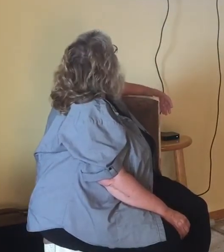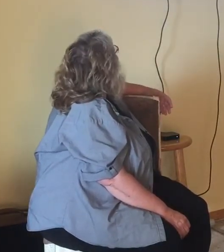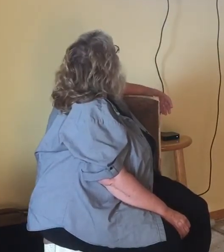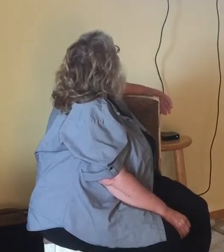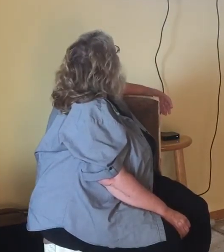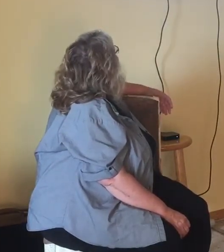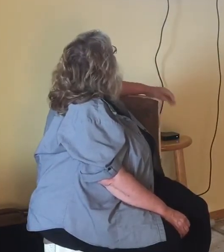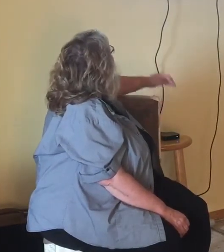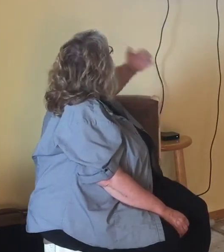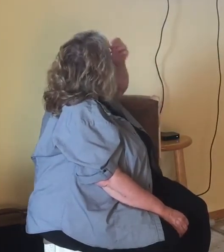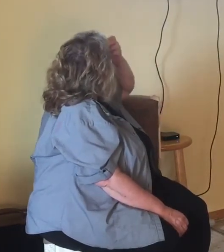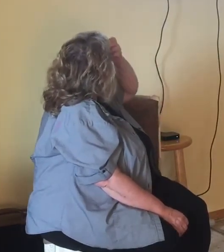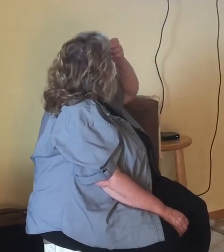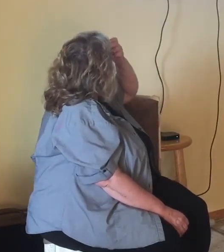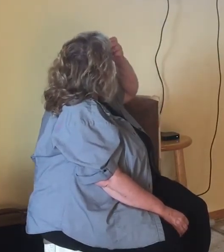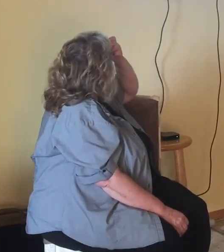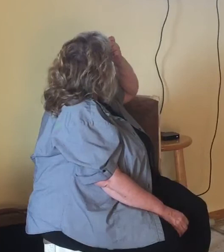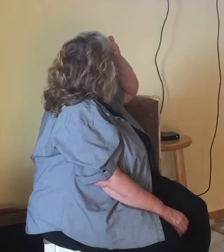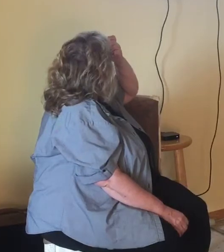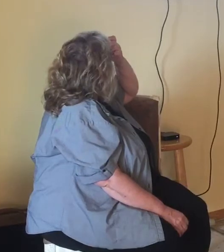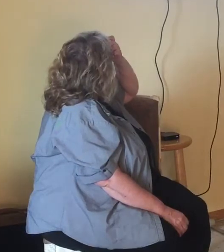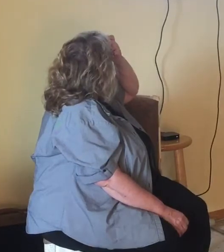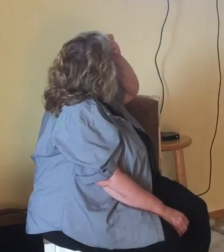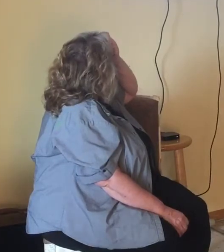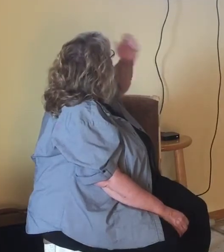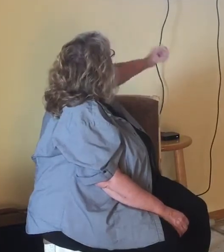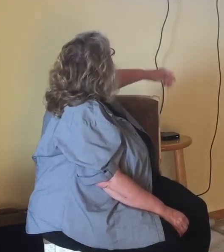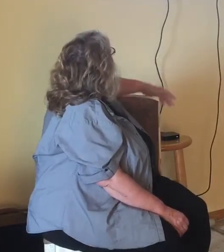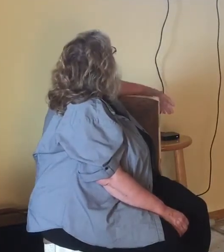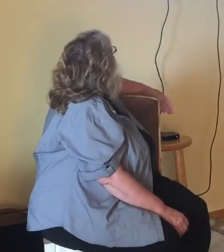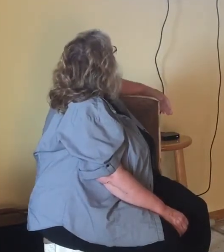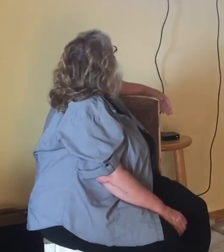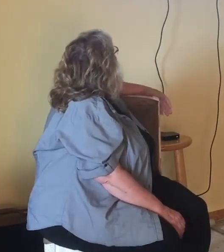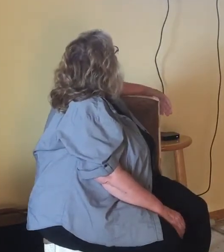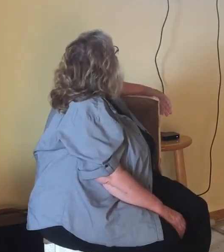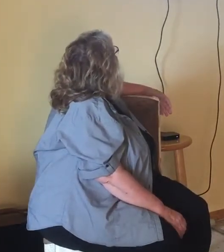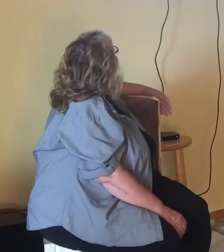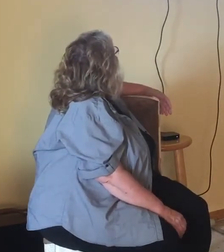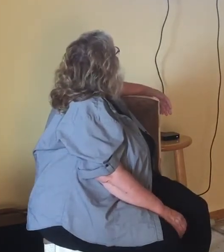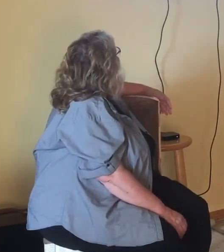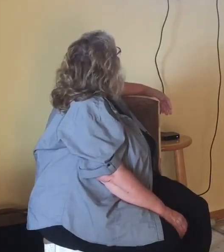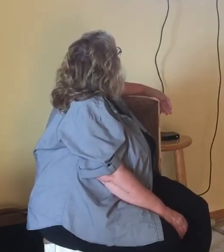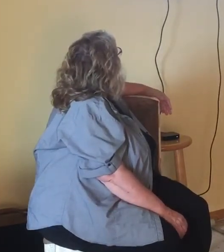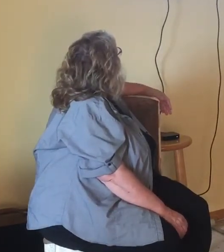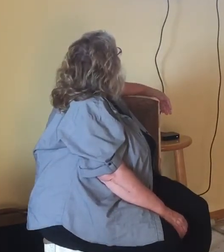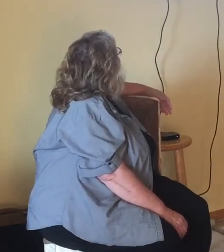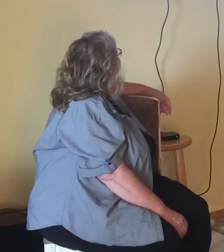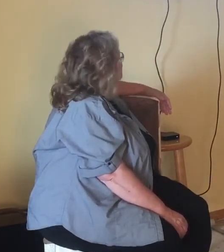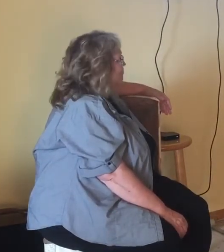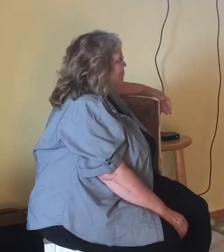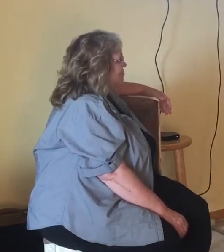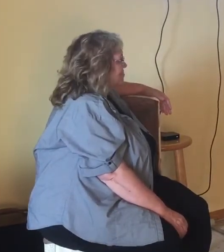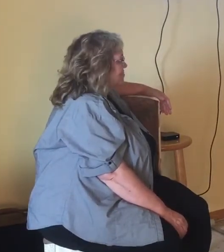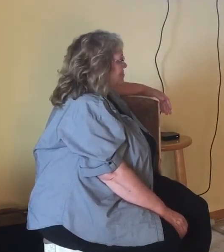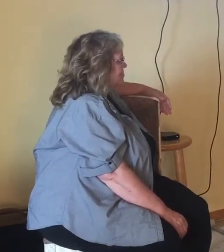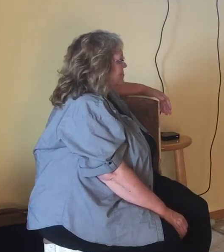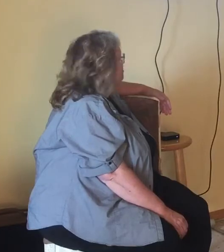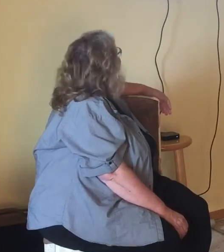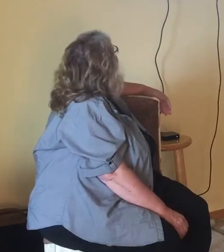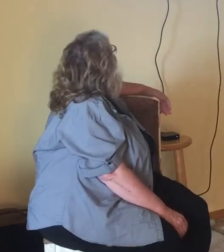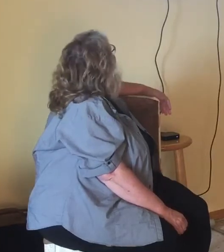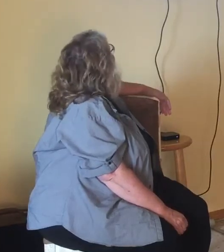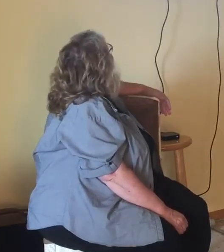Introducing Plexus Vital Biome. Vital Biome is a revolutionary probiotic formulated to benefit your physical and mental